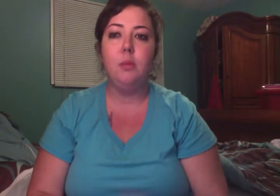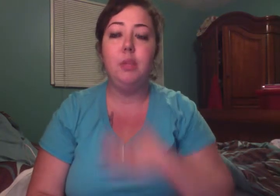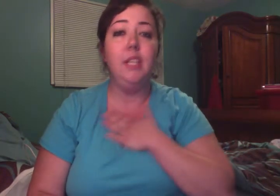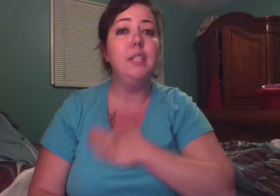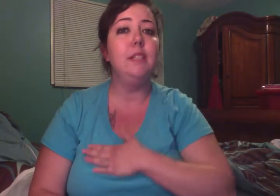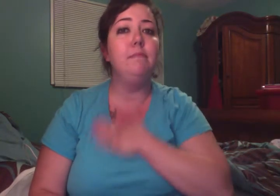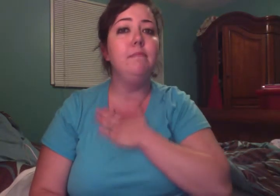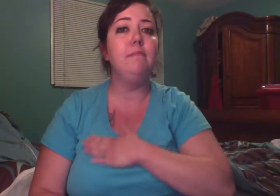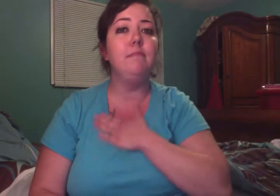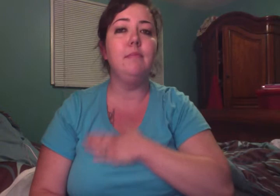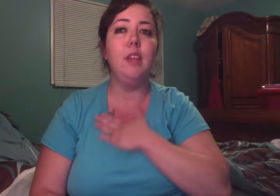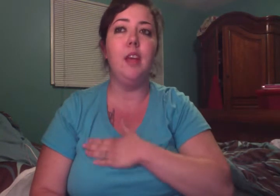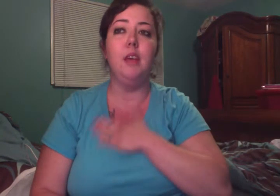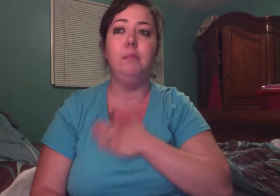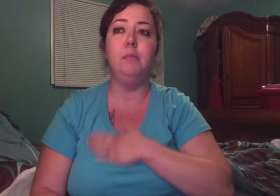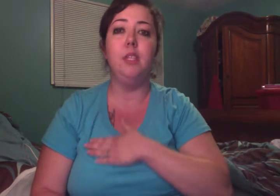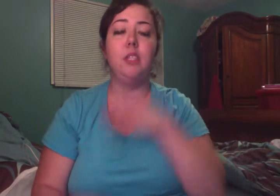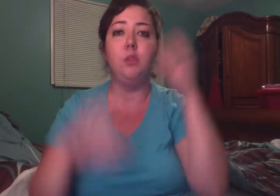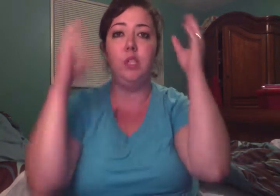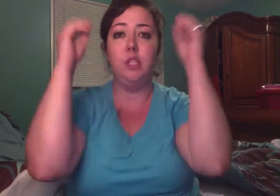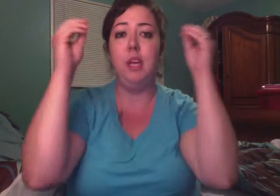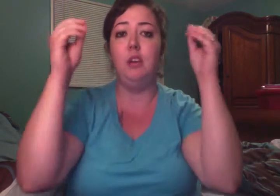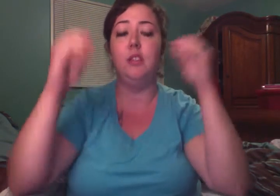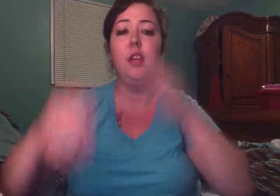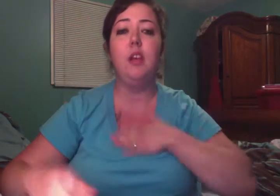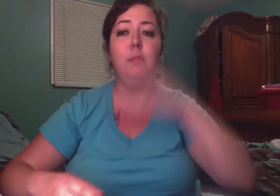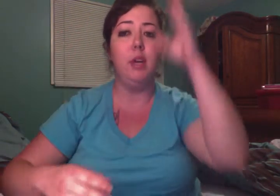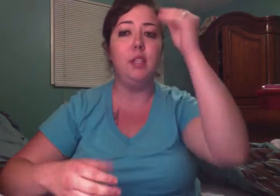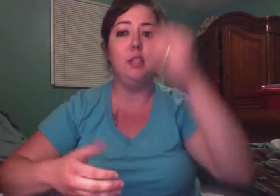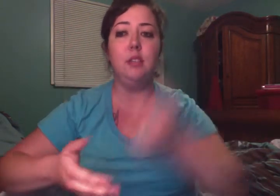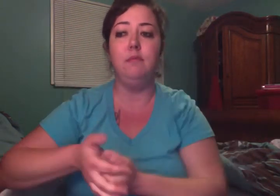Please. Please also teaches manners. My son